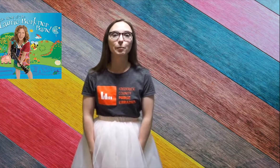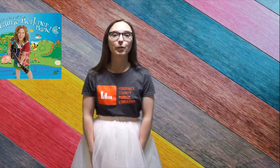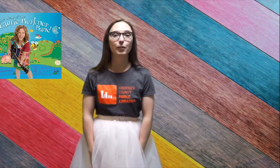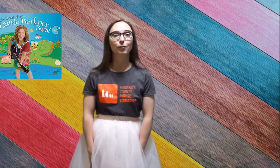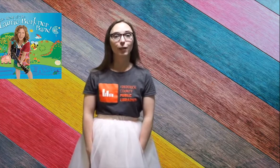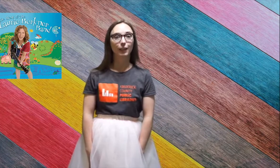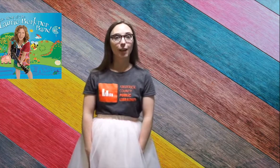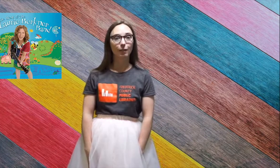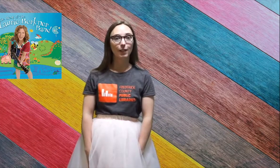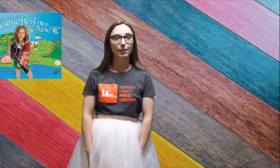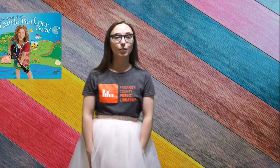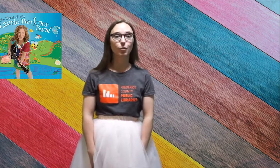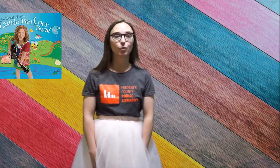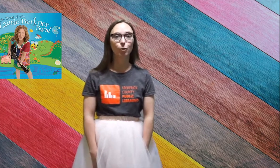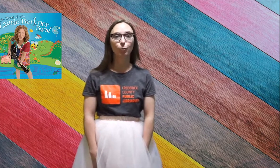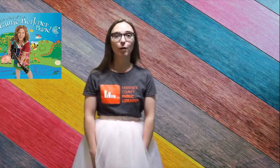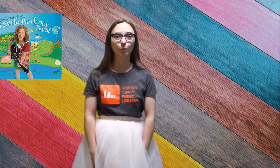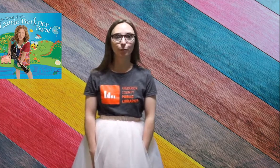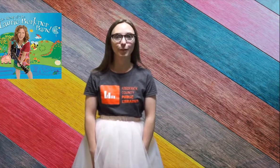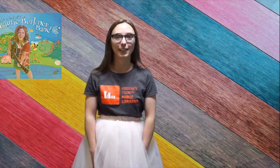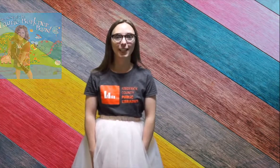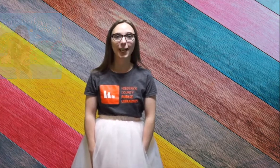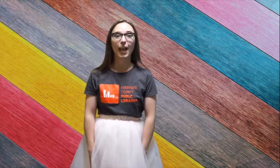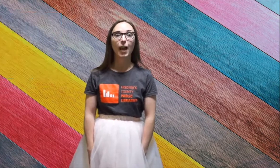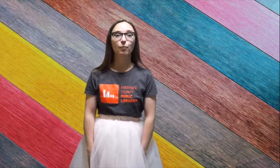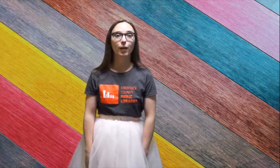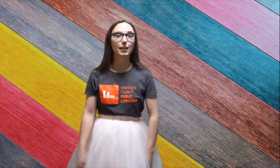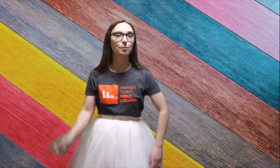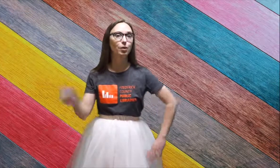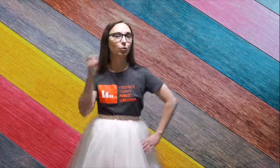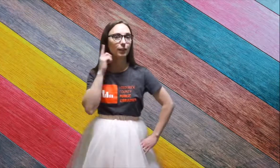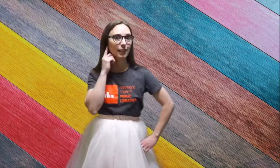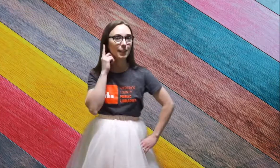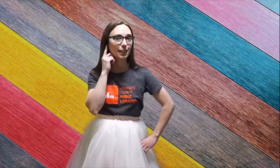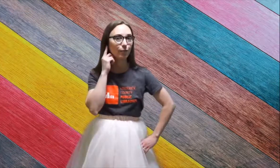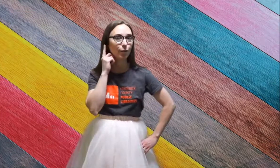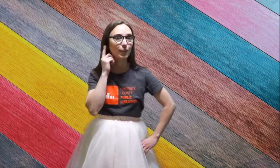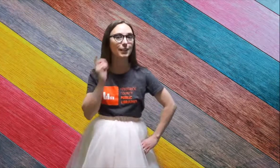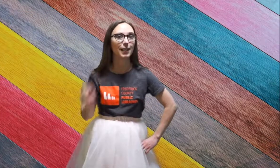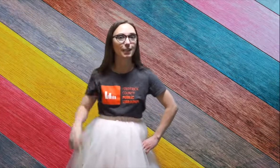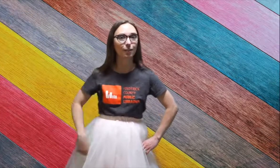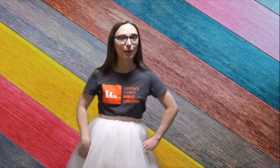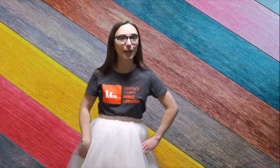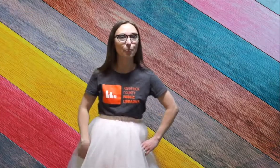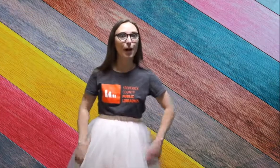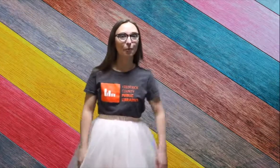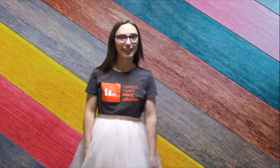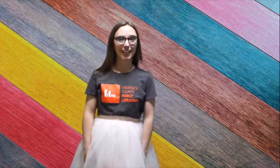for allowing us to use your wonderful music. And friends, be sure to listen for the days of the week while we dance.